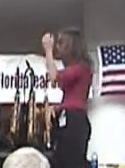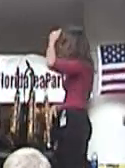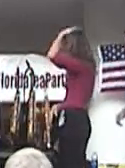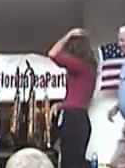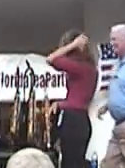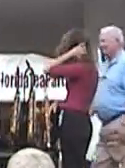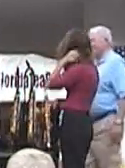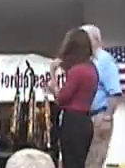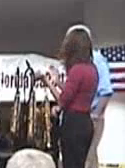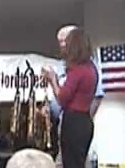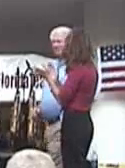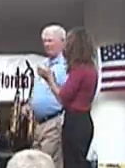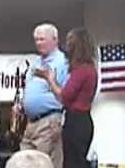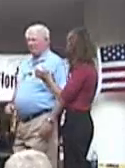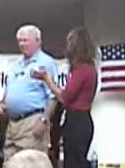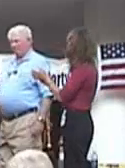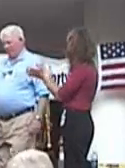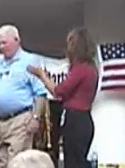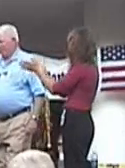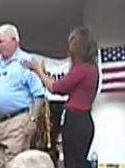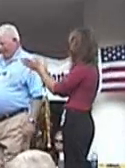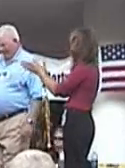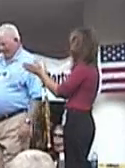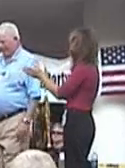Don't give it up for Terry. Come on.